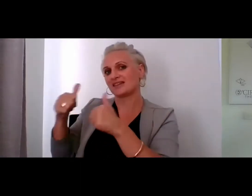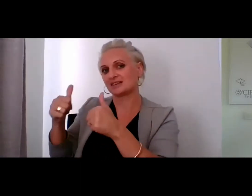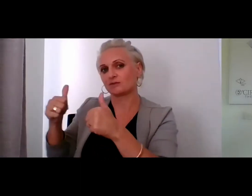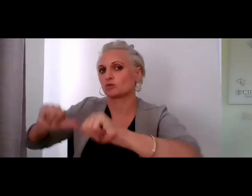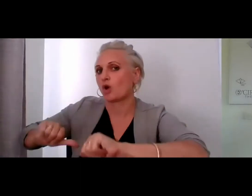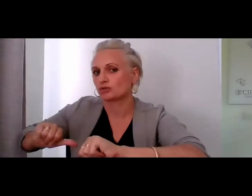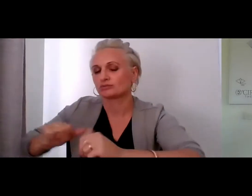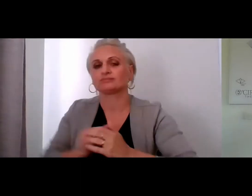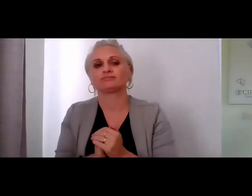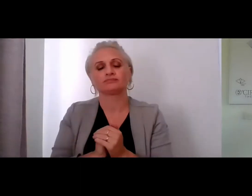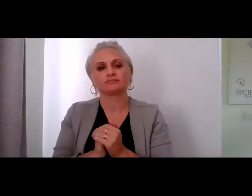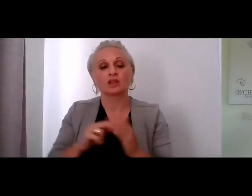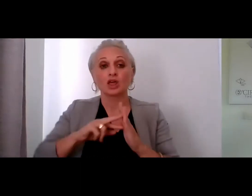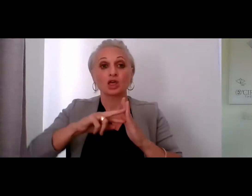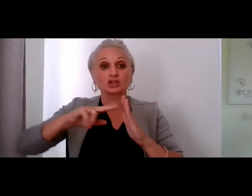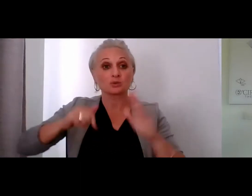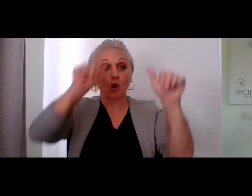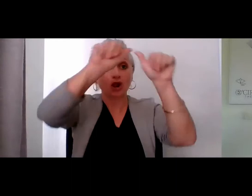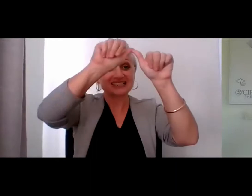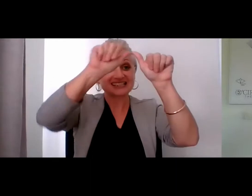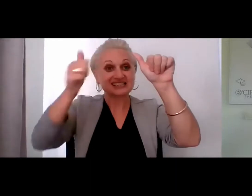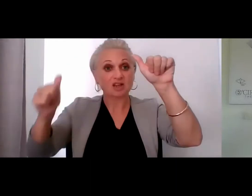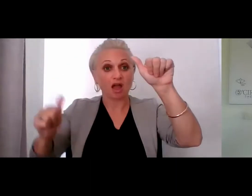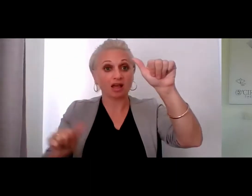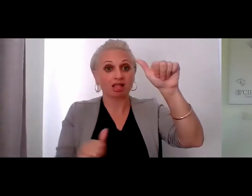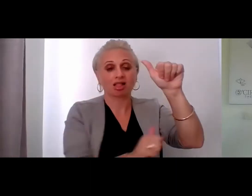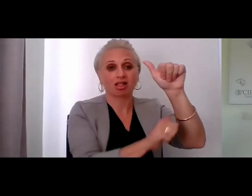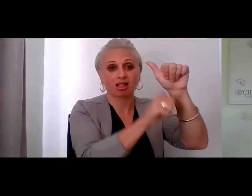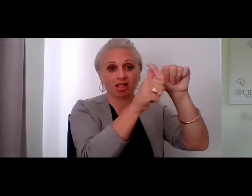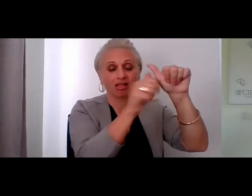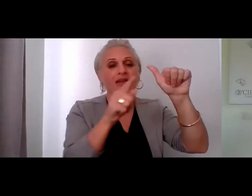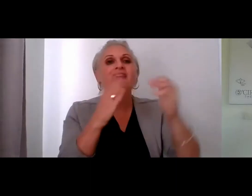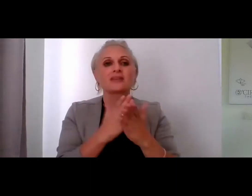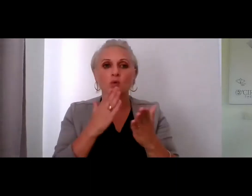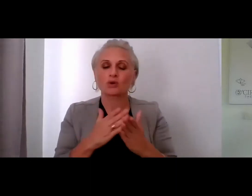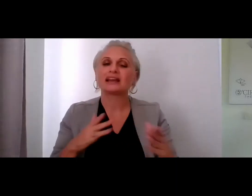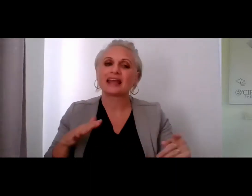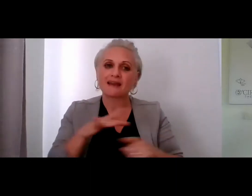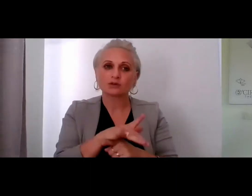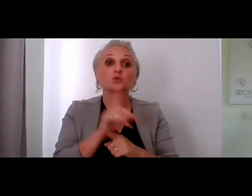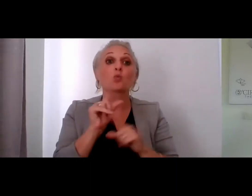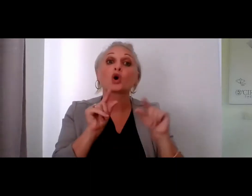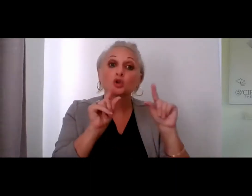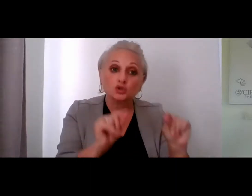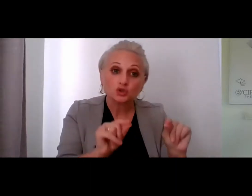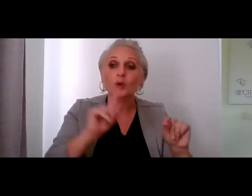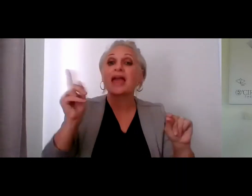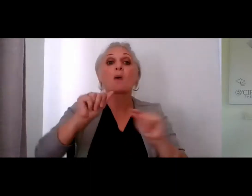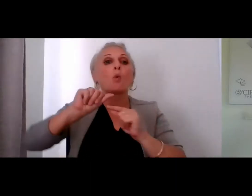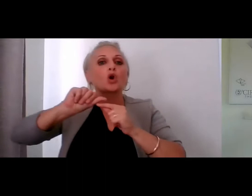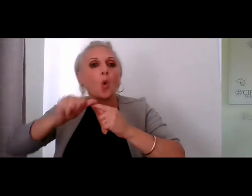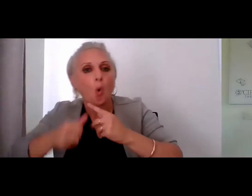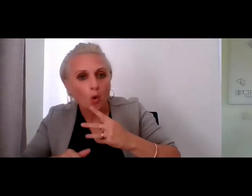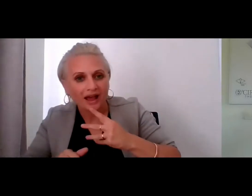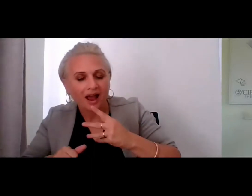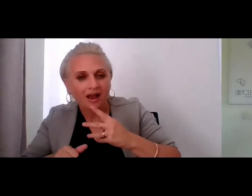There is a policy cycle to be aware of, which will influence what you do, in what order, and how you do it,